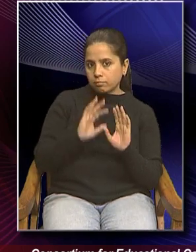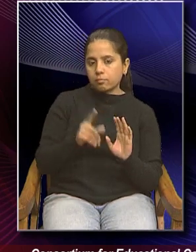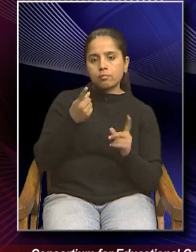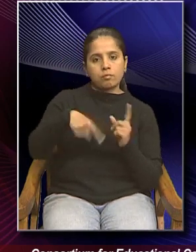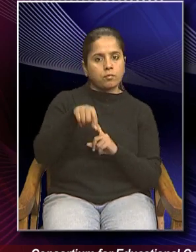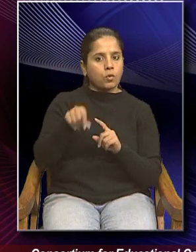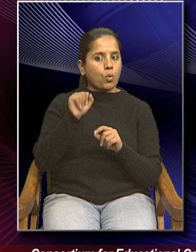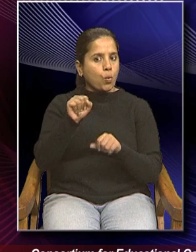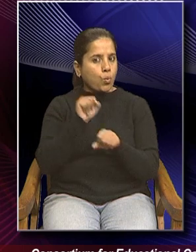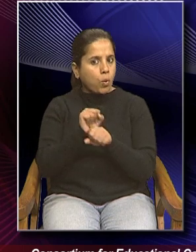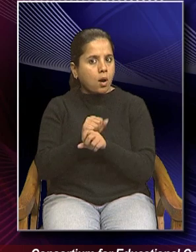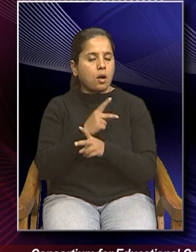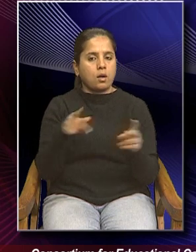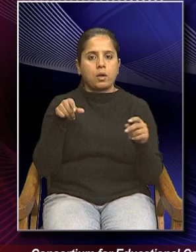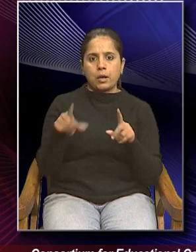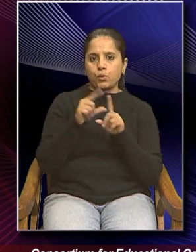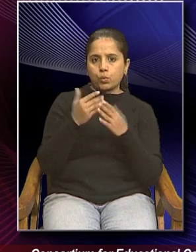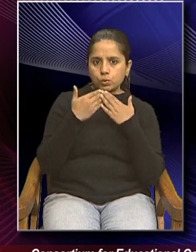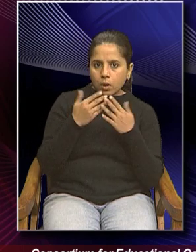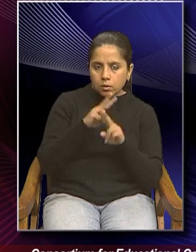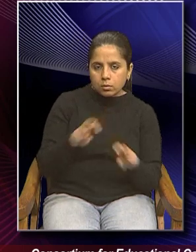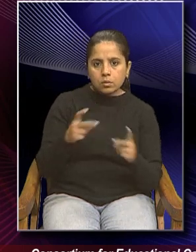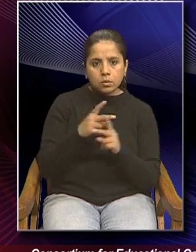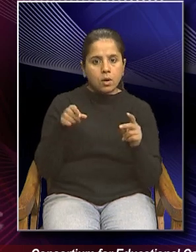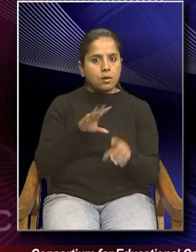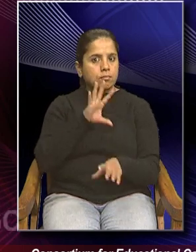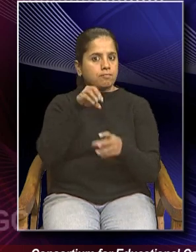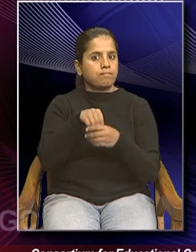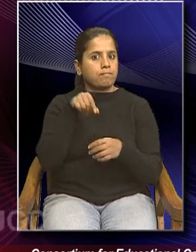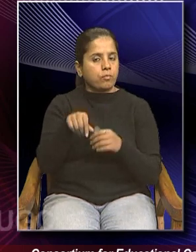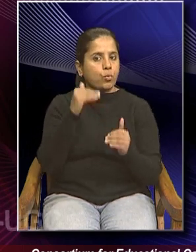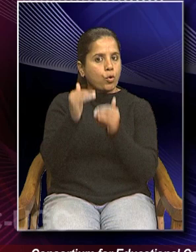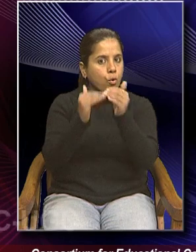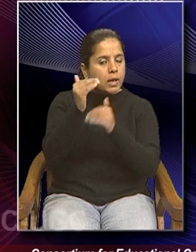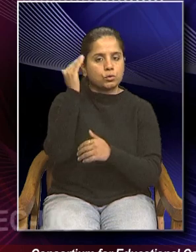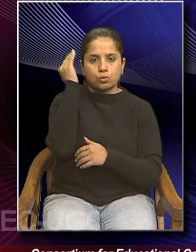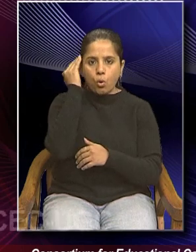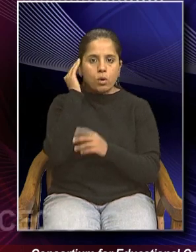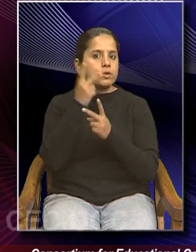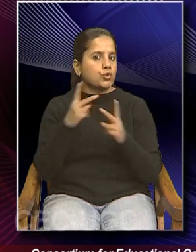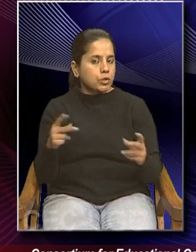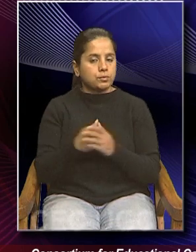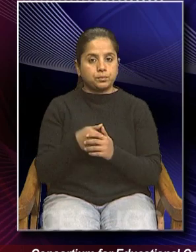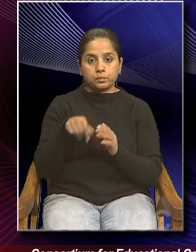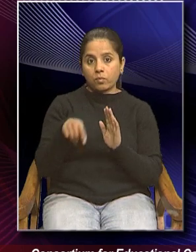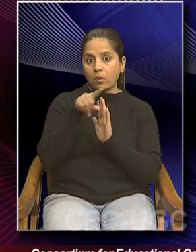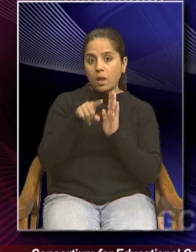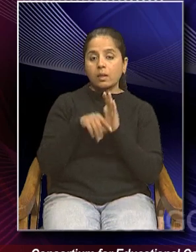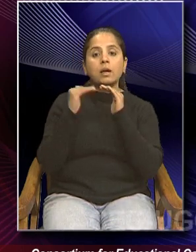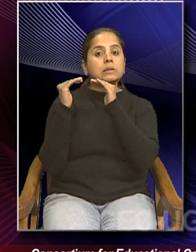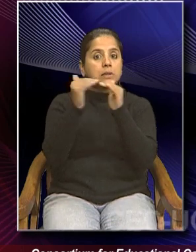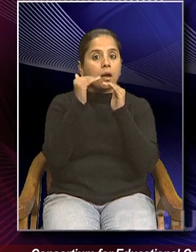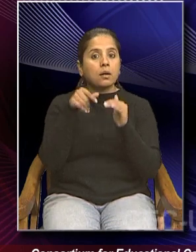the task of performing studies that contribute to the progress of knowledge. Ethical standards